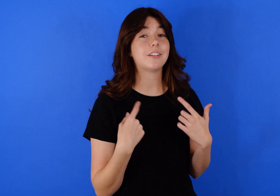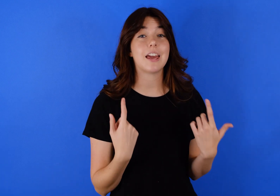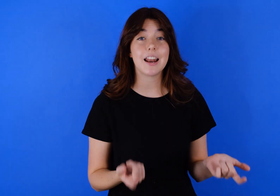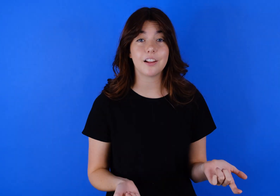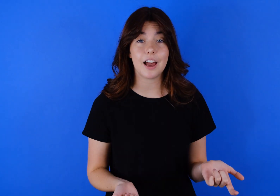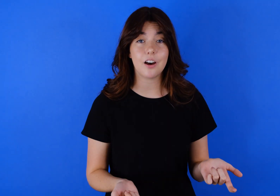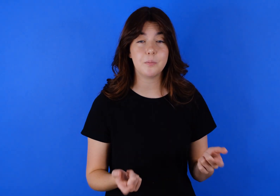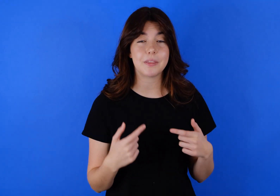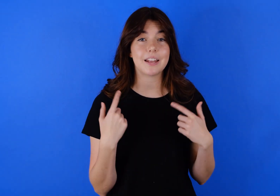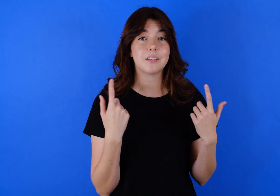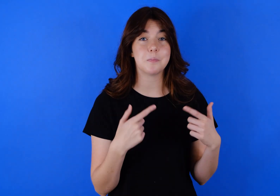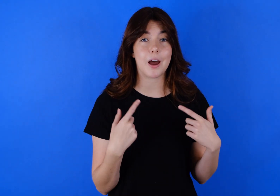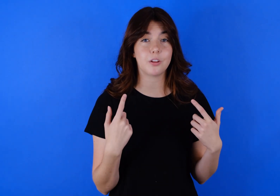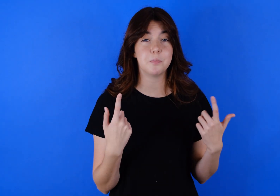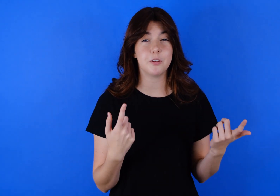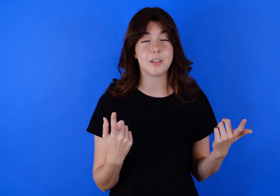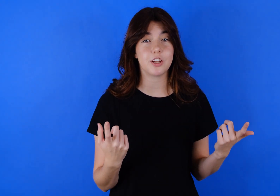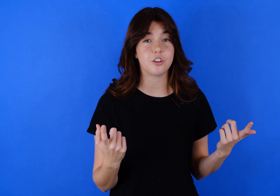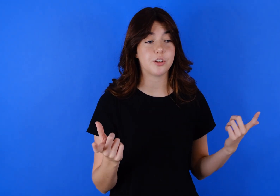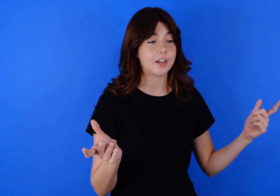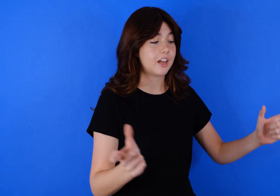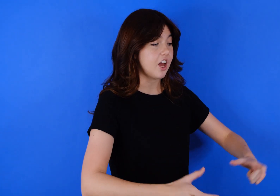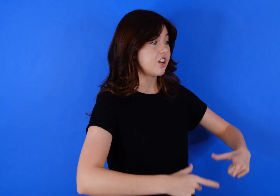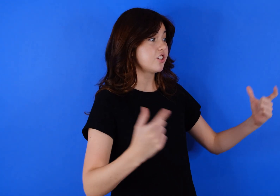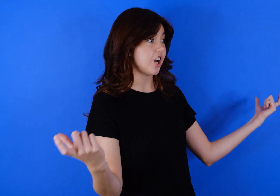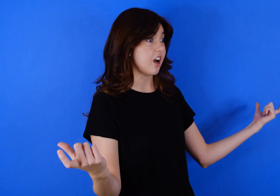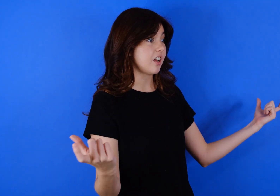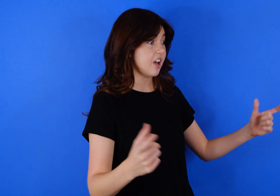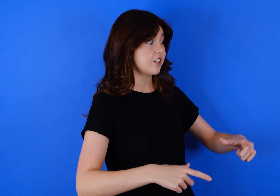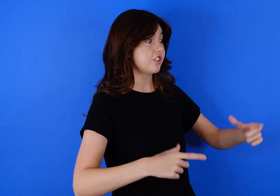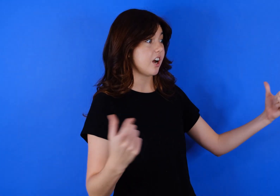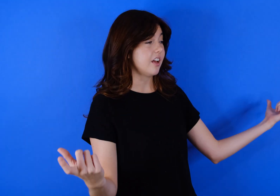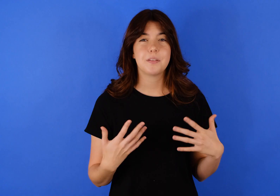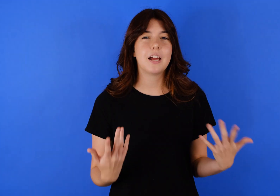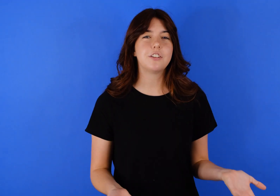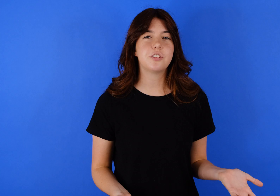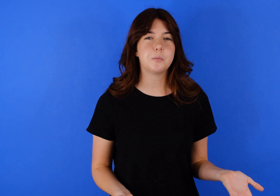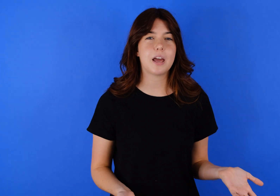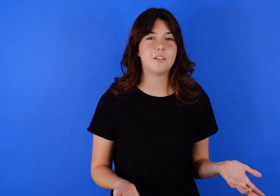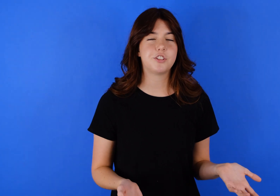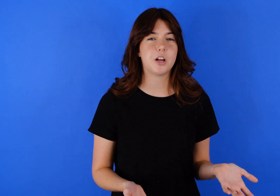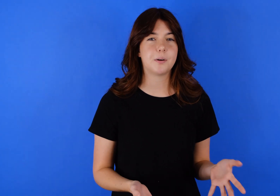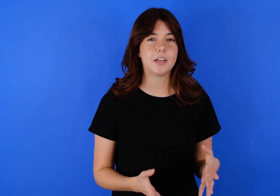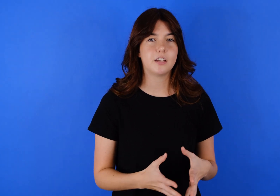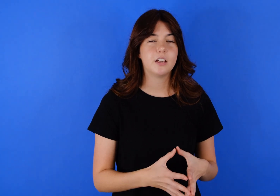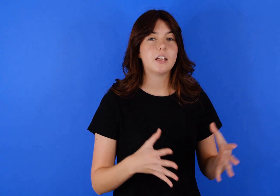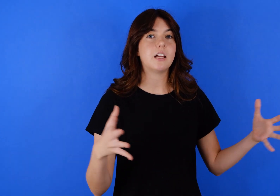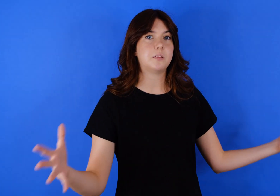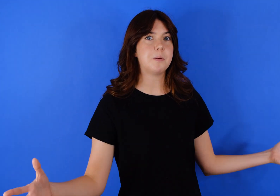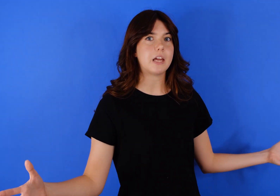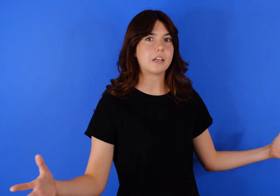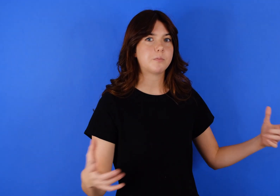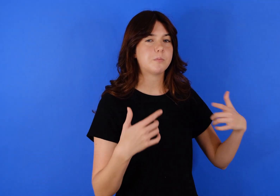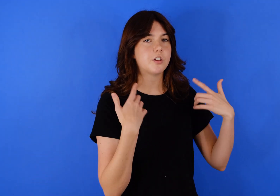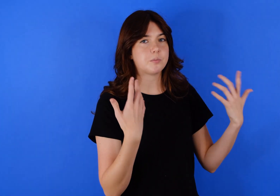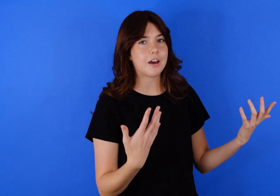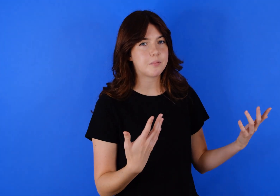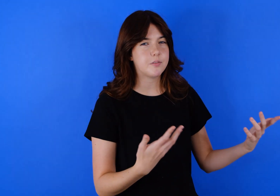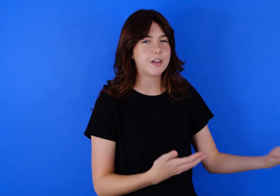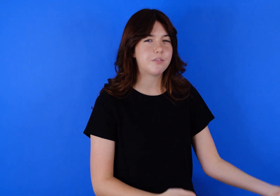it out loud, but that's the mouth movement that you're doing. Cha, cha. And that's just a way of showing it's big. There's a mouth movement for